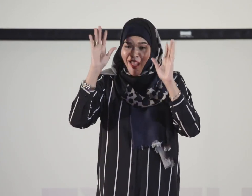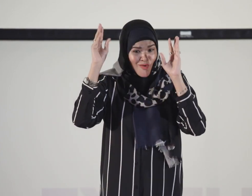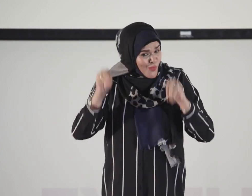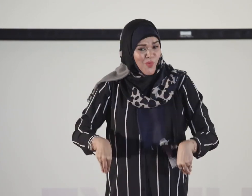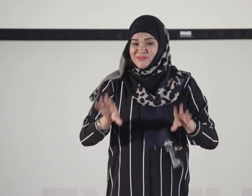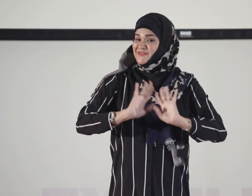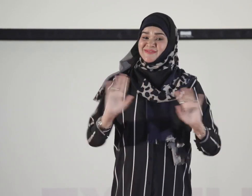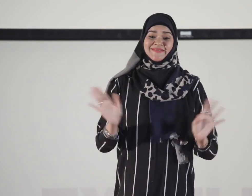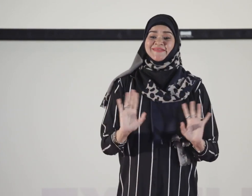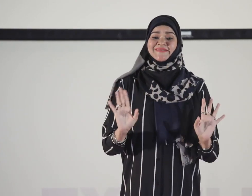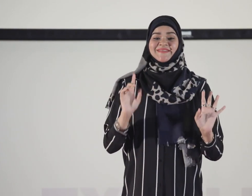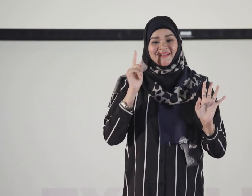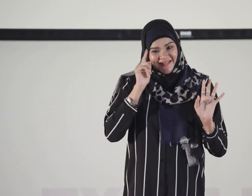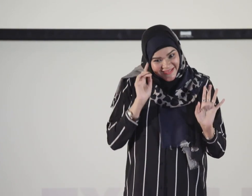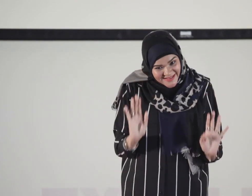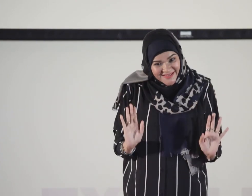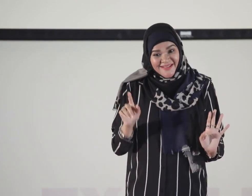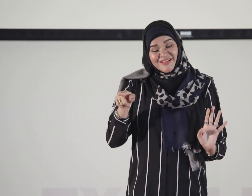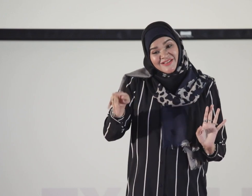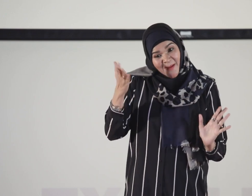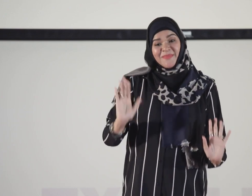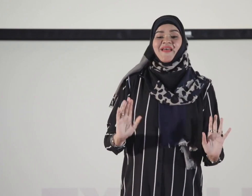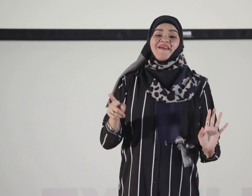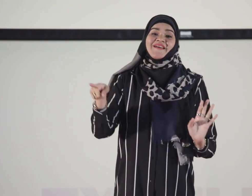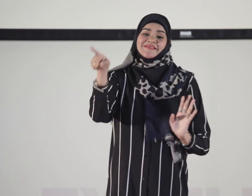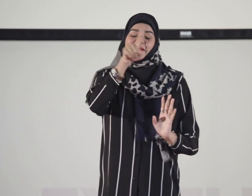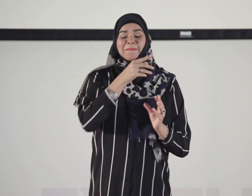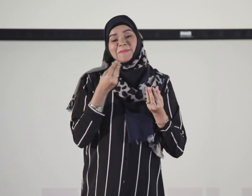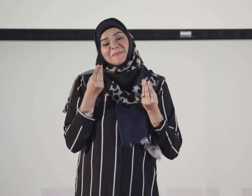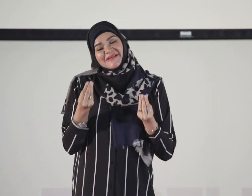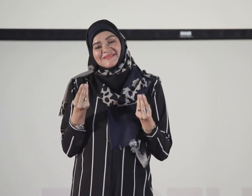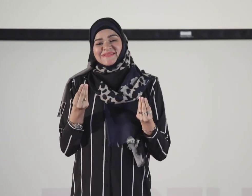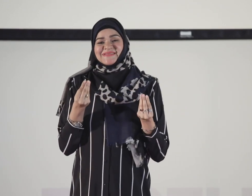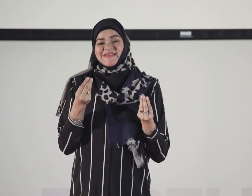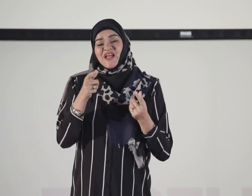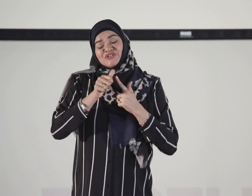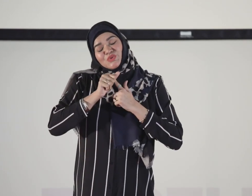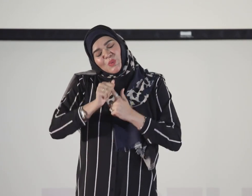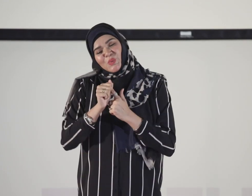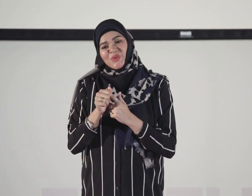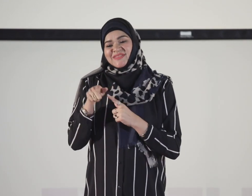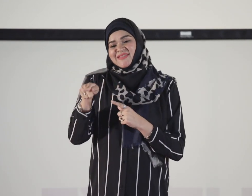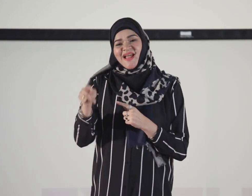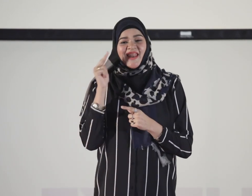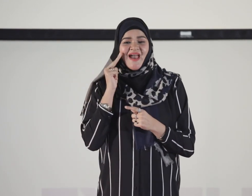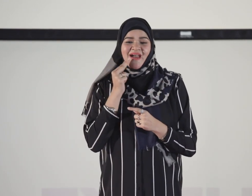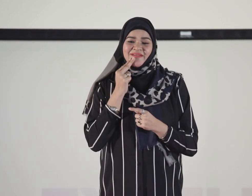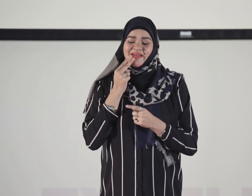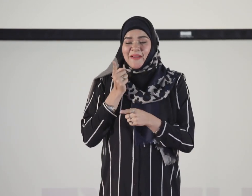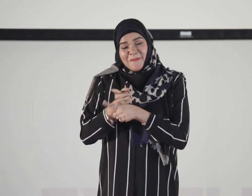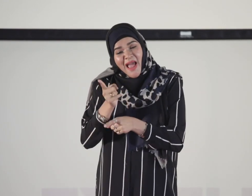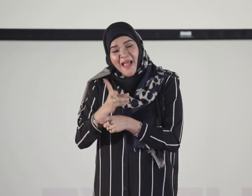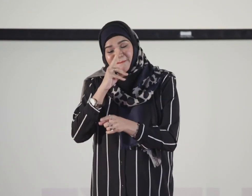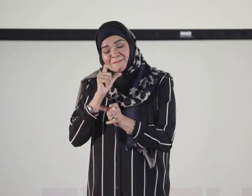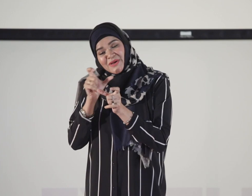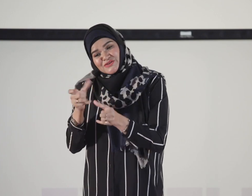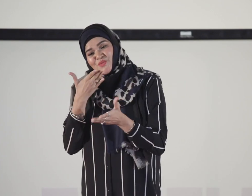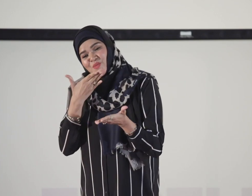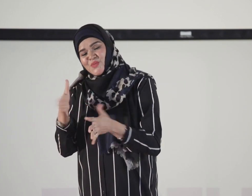education. Provide them with support. Provide them with opportunities. You have to be their light in their